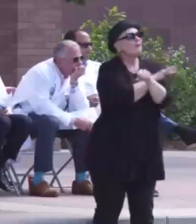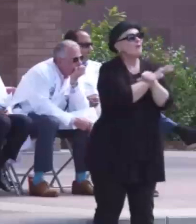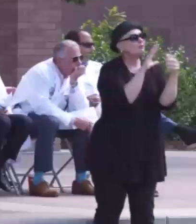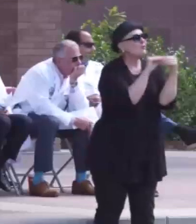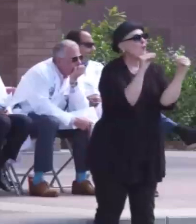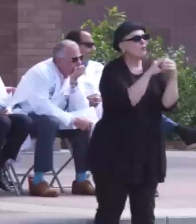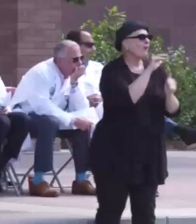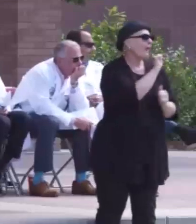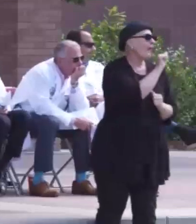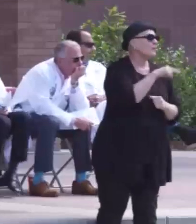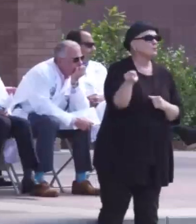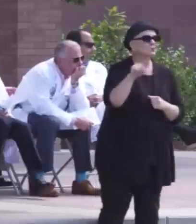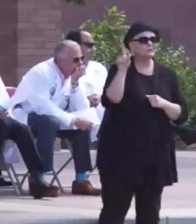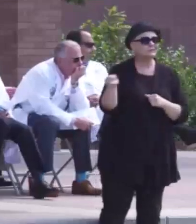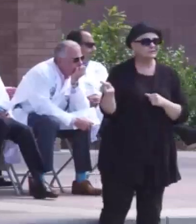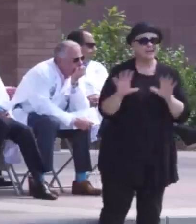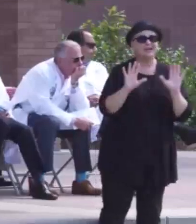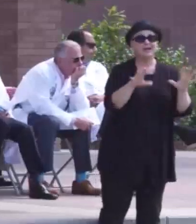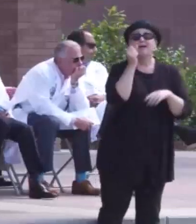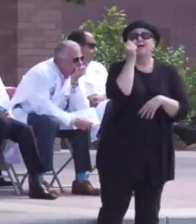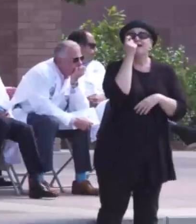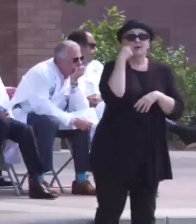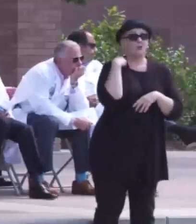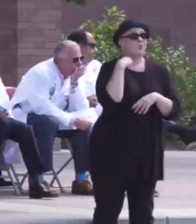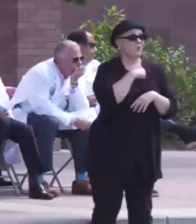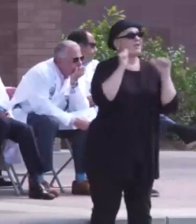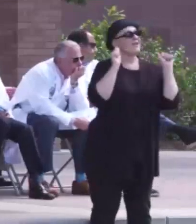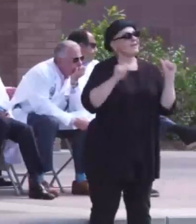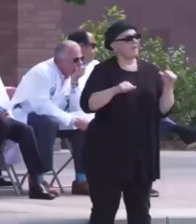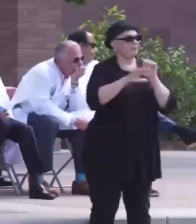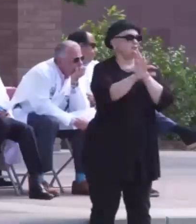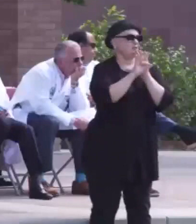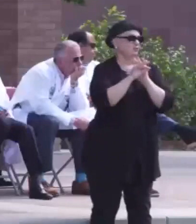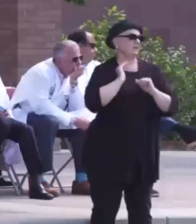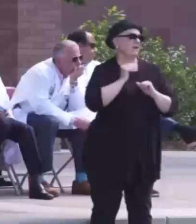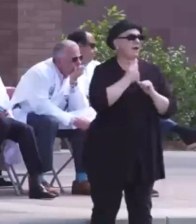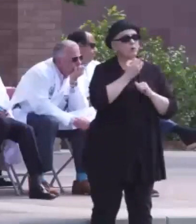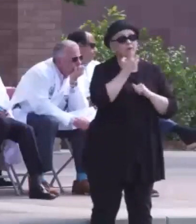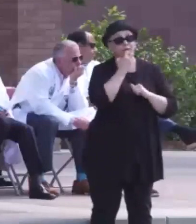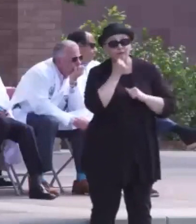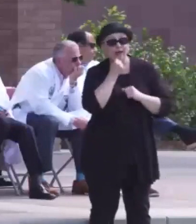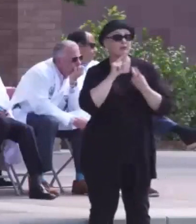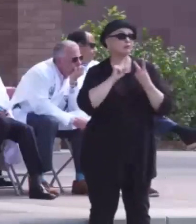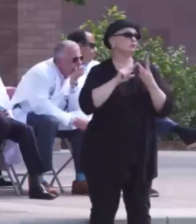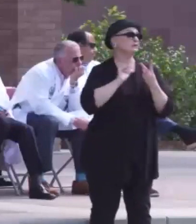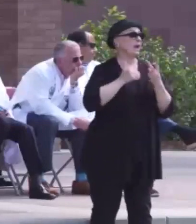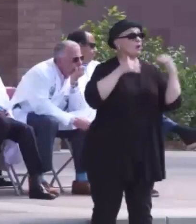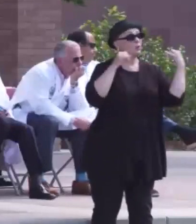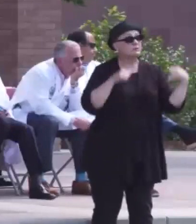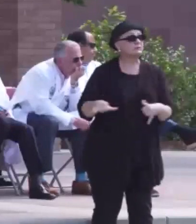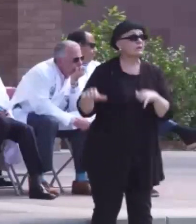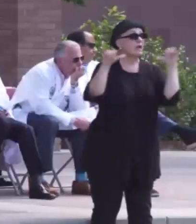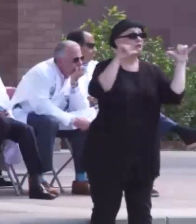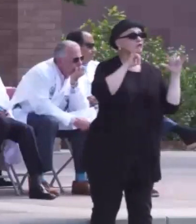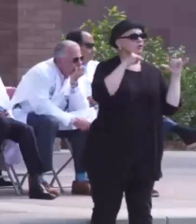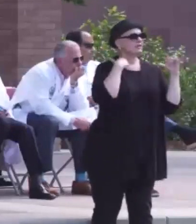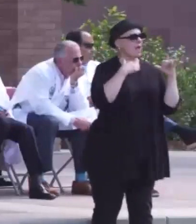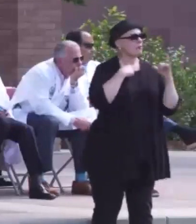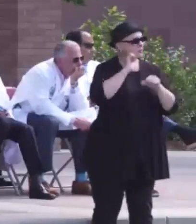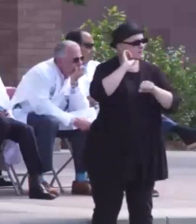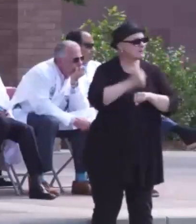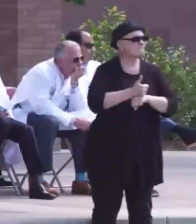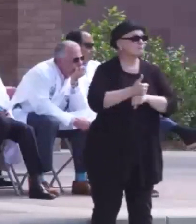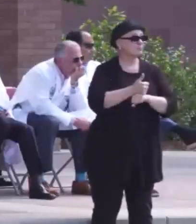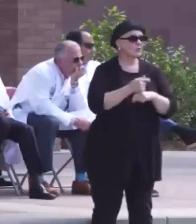to choose the values and standards that we share and enforce within our profession. We write our